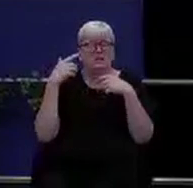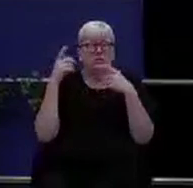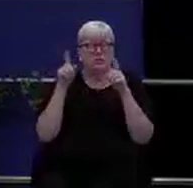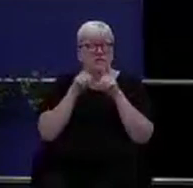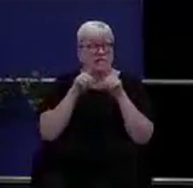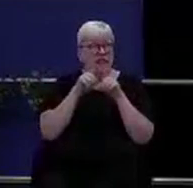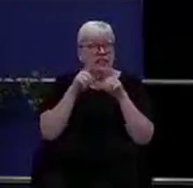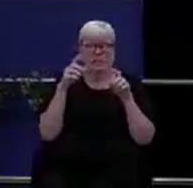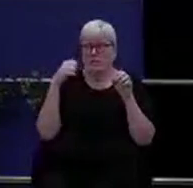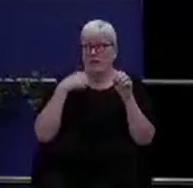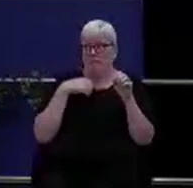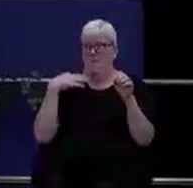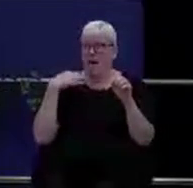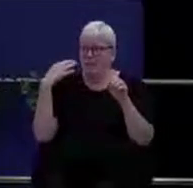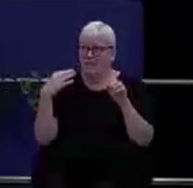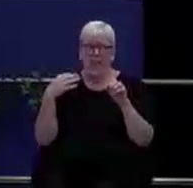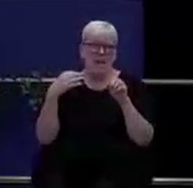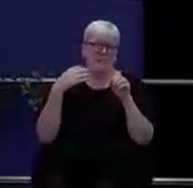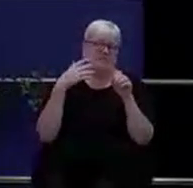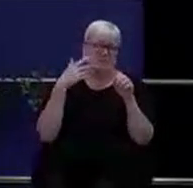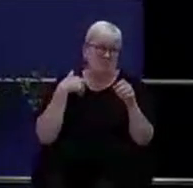my representative. I don't want to project, but it felt like that for a moment.